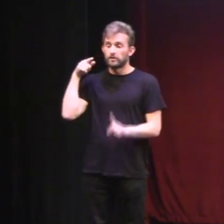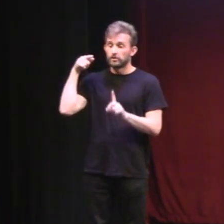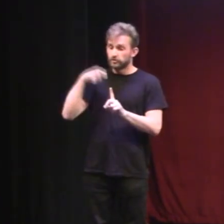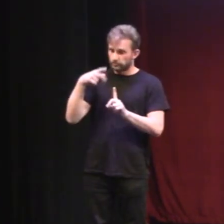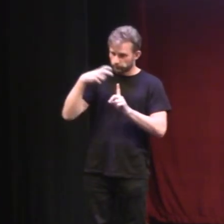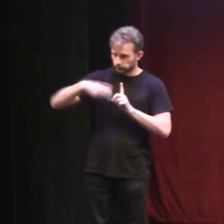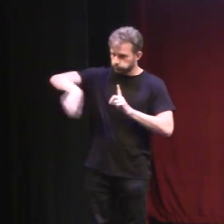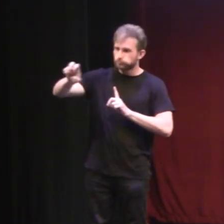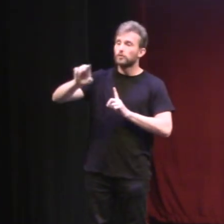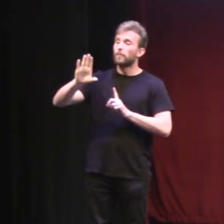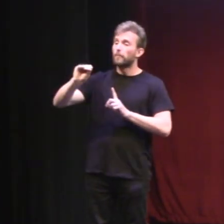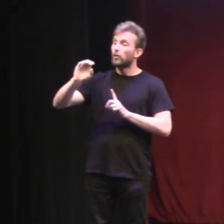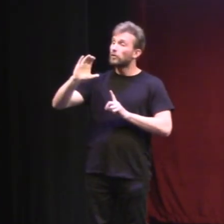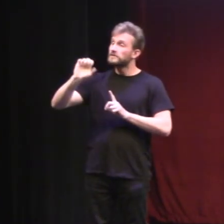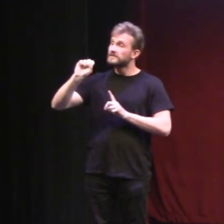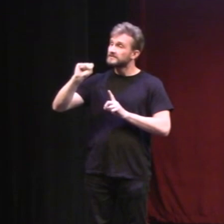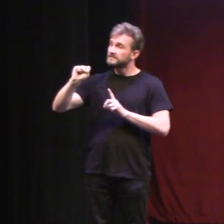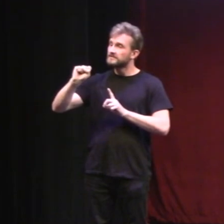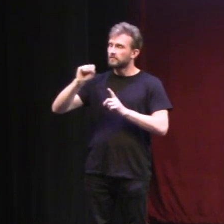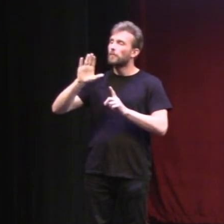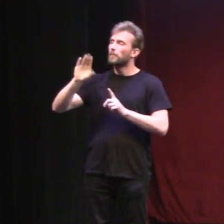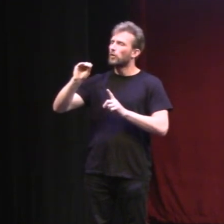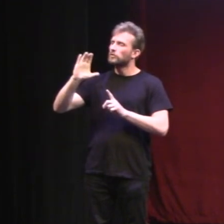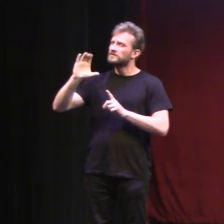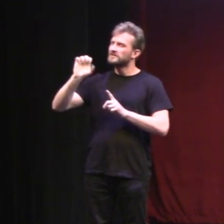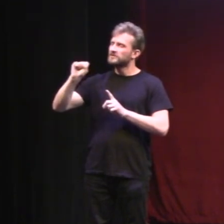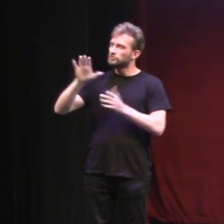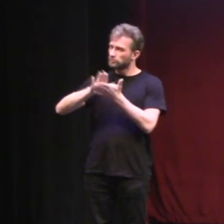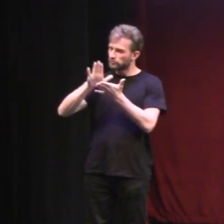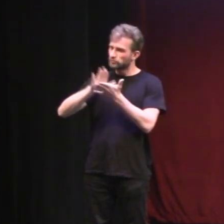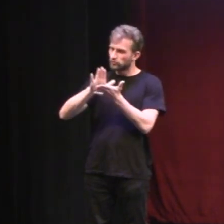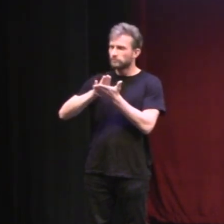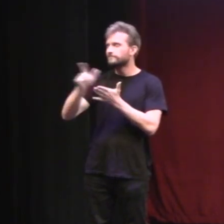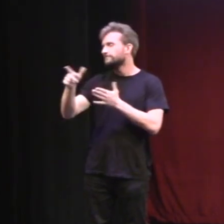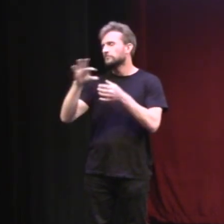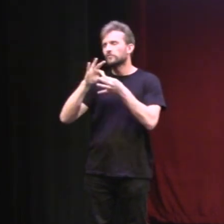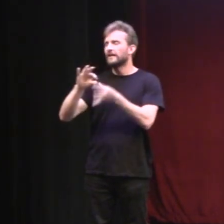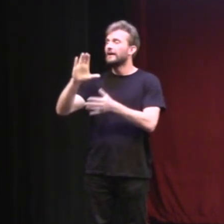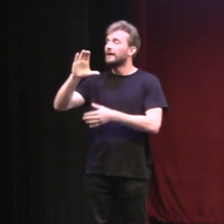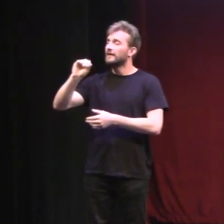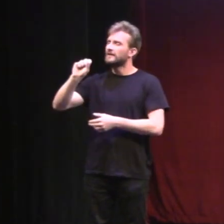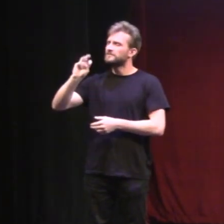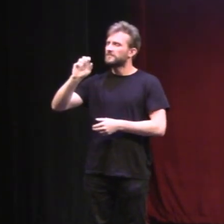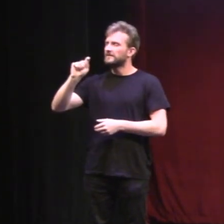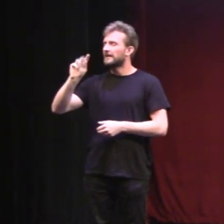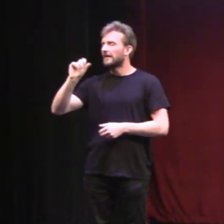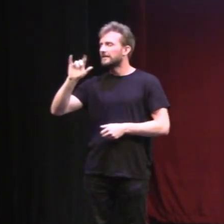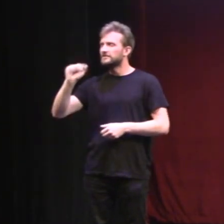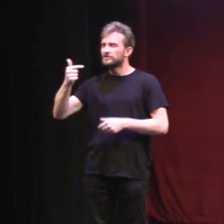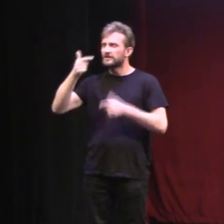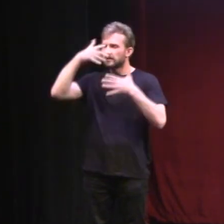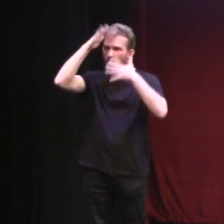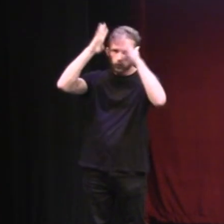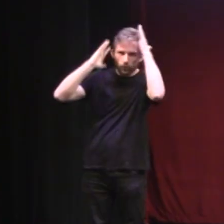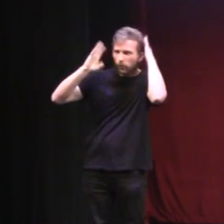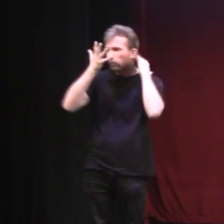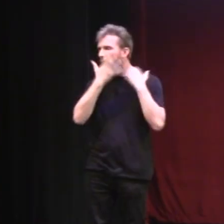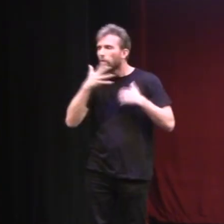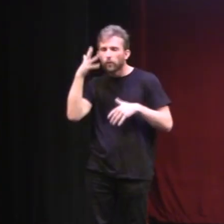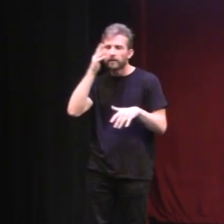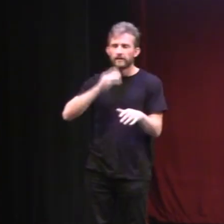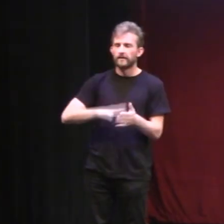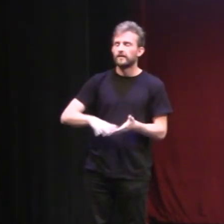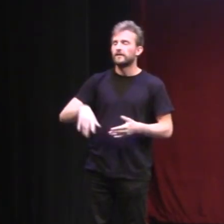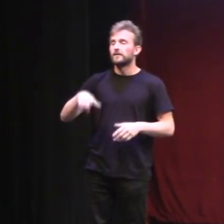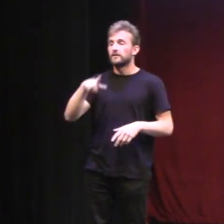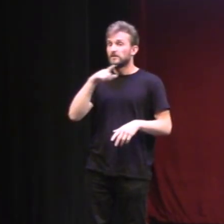classes. She managed to stay out of trouble for long enough that her cases